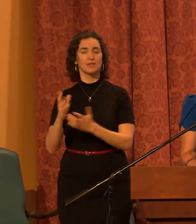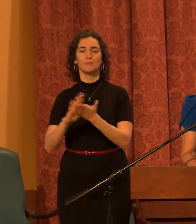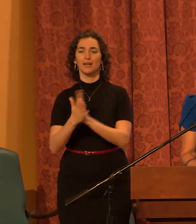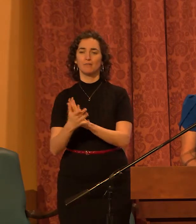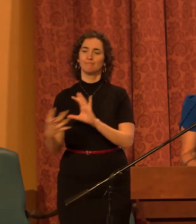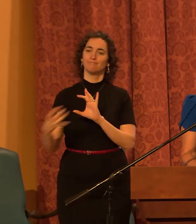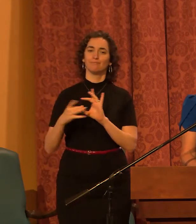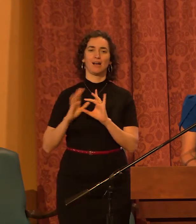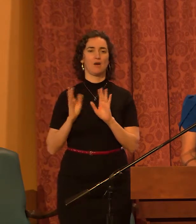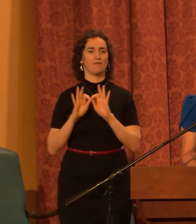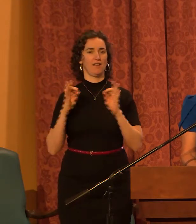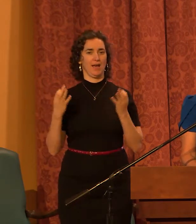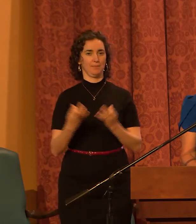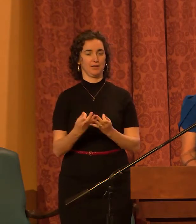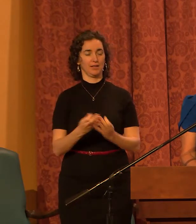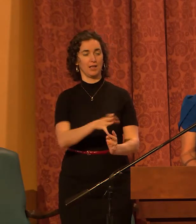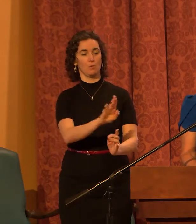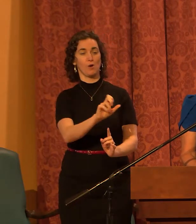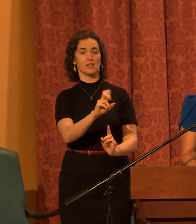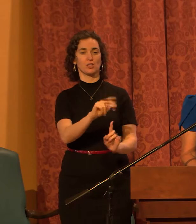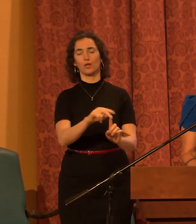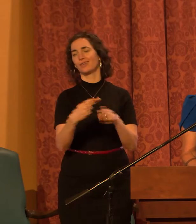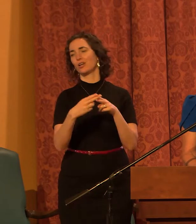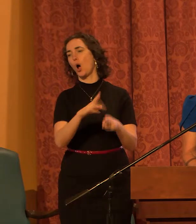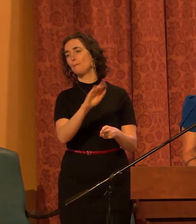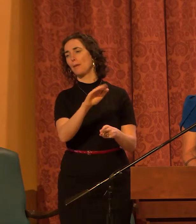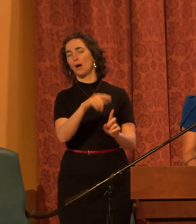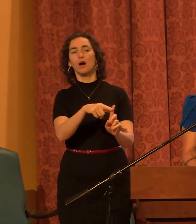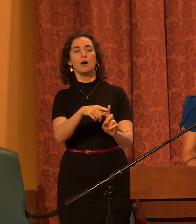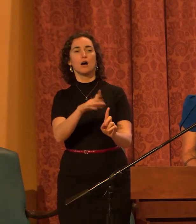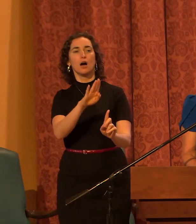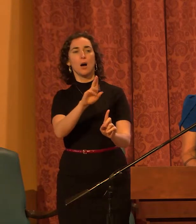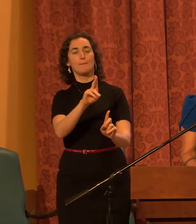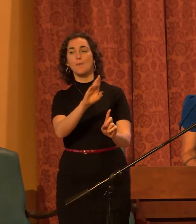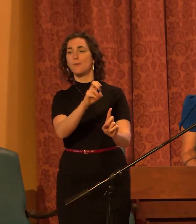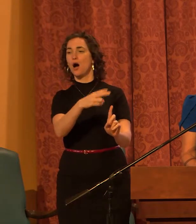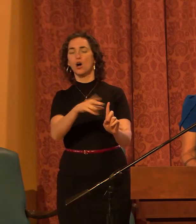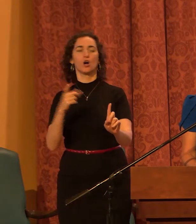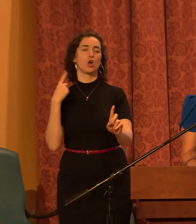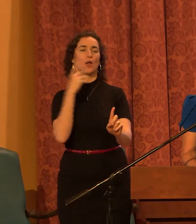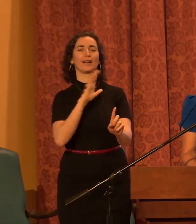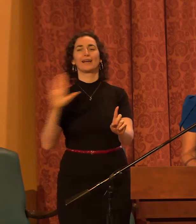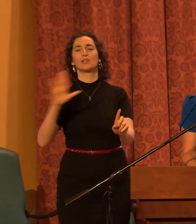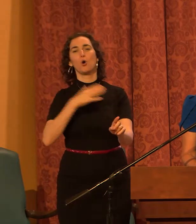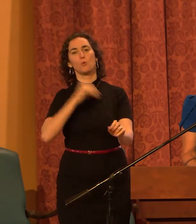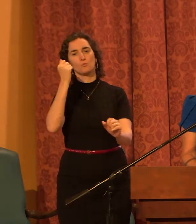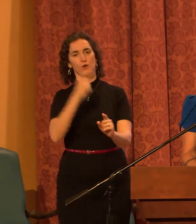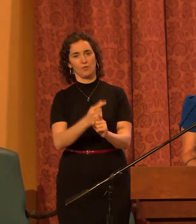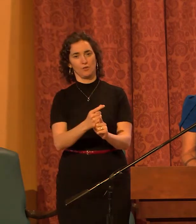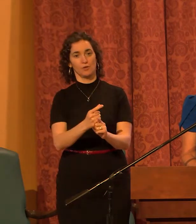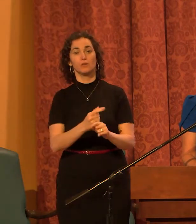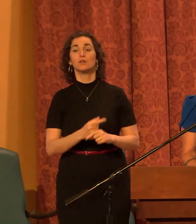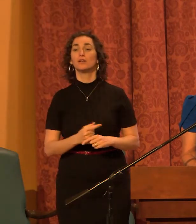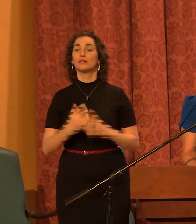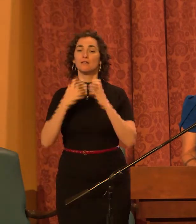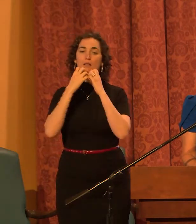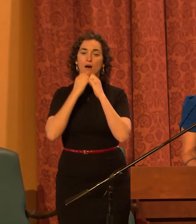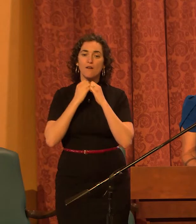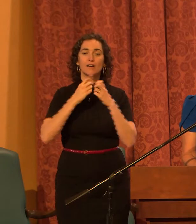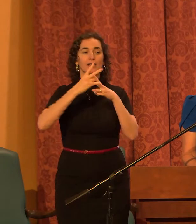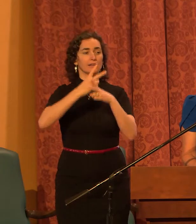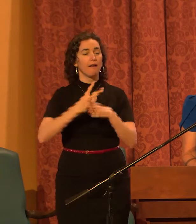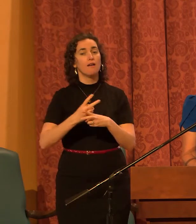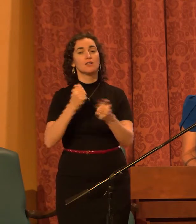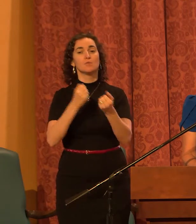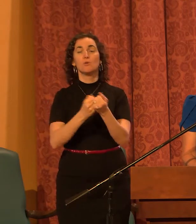and he views Braden, AKA Bubba, as his own brother. His love and care and dedication are something that is missing